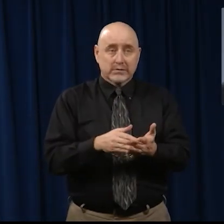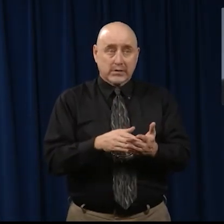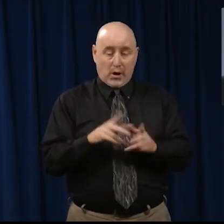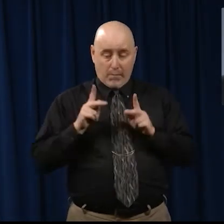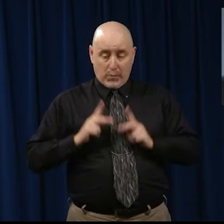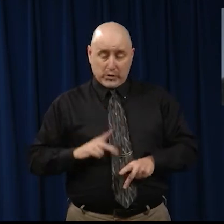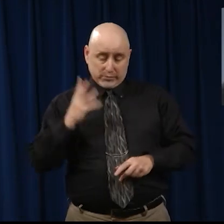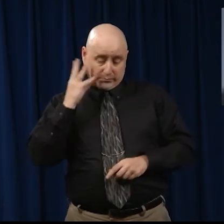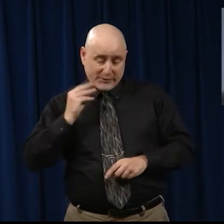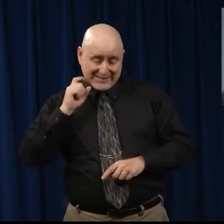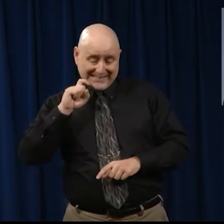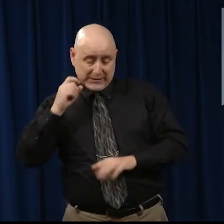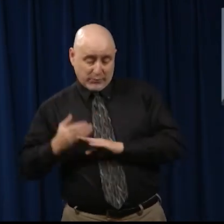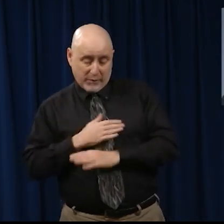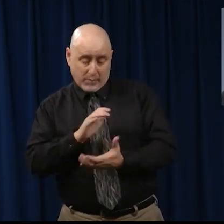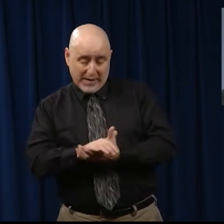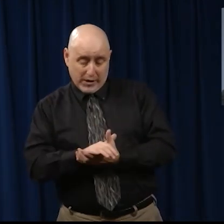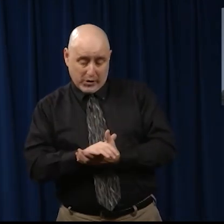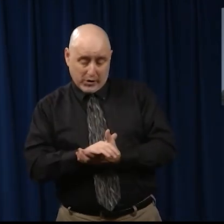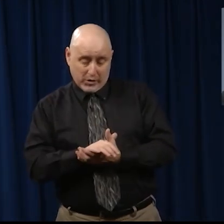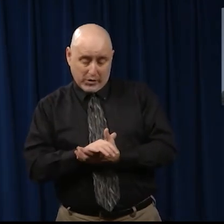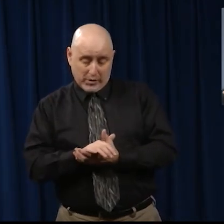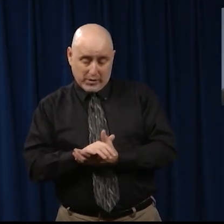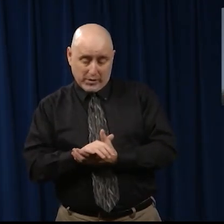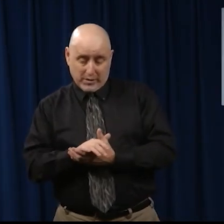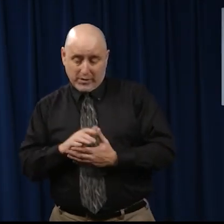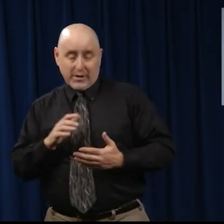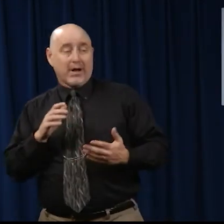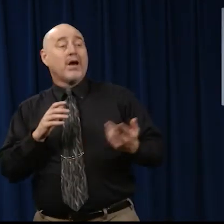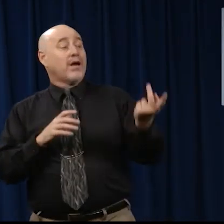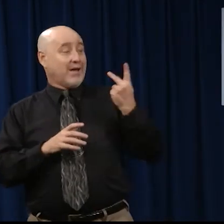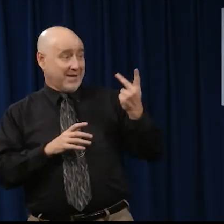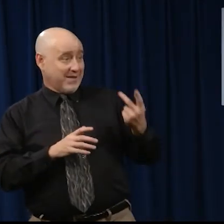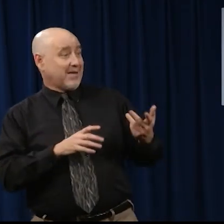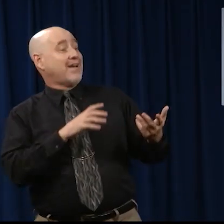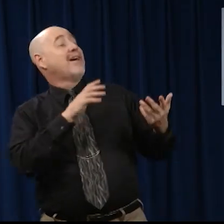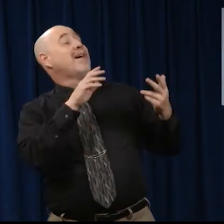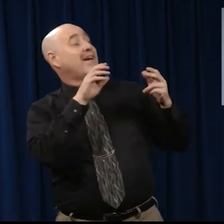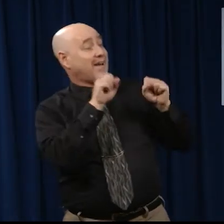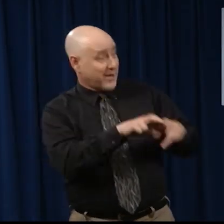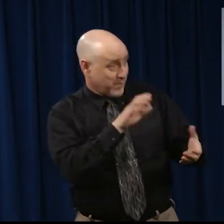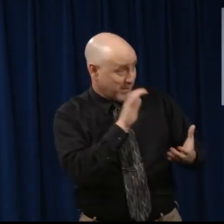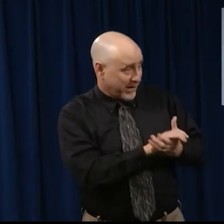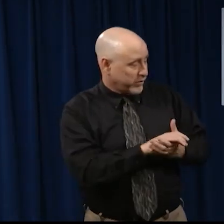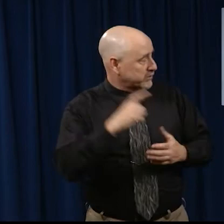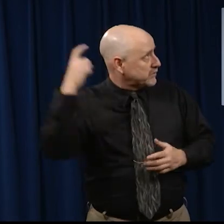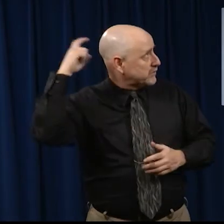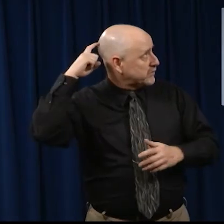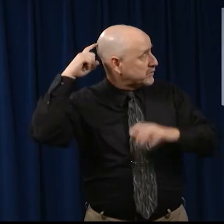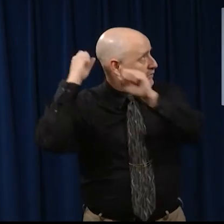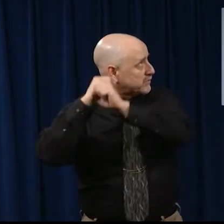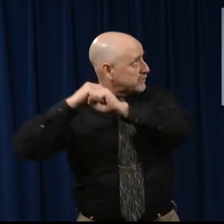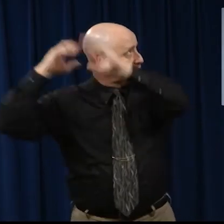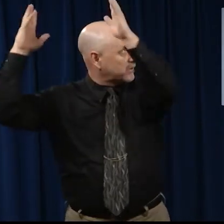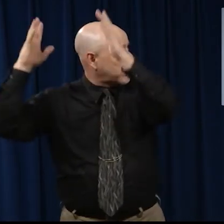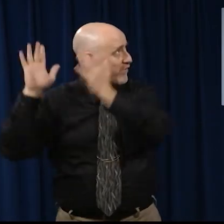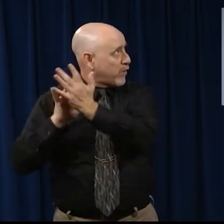oftentimes is when a person has had sex outside of marriage, when they come to the sexual relationship in marriage, they have abused that bond